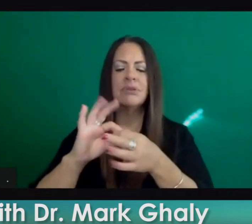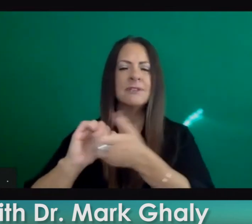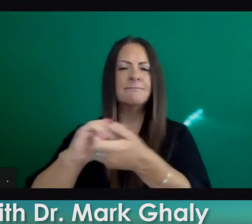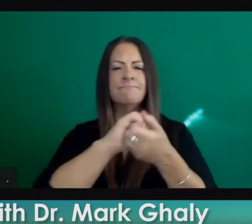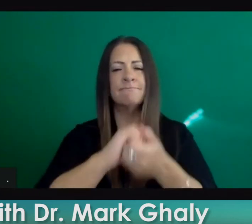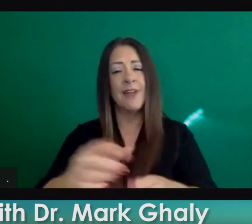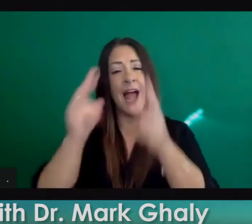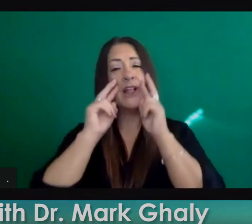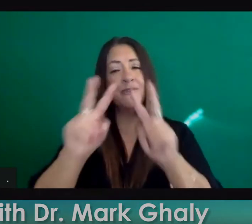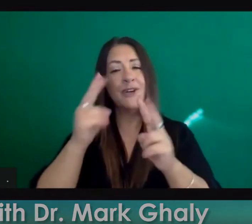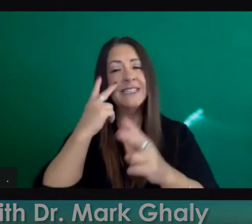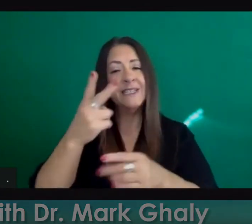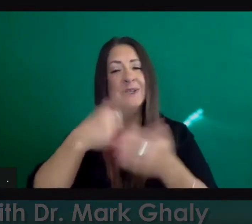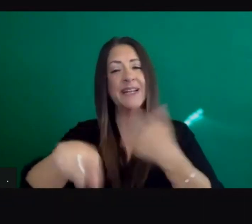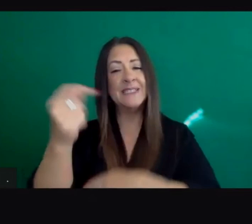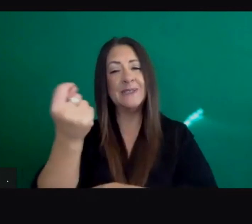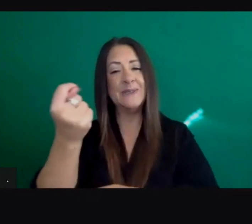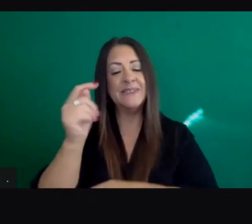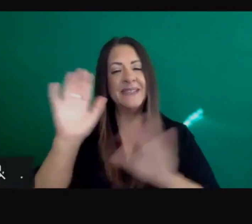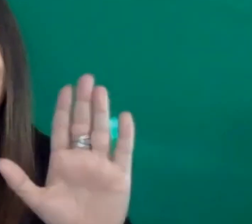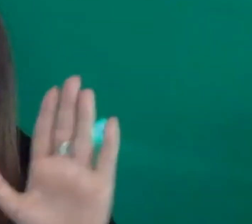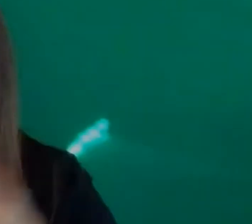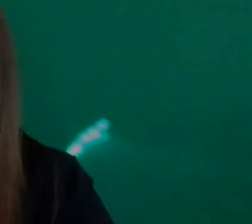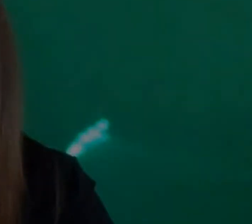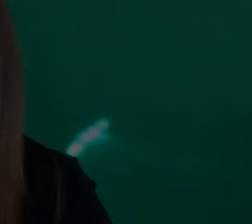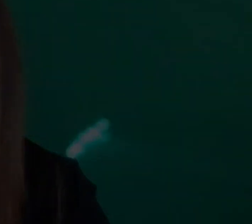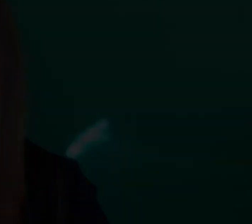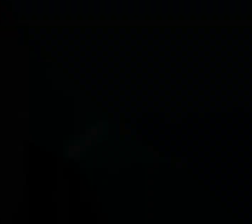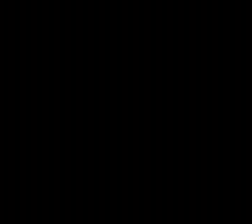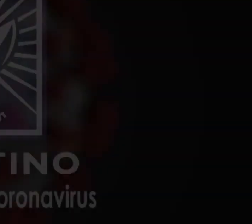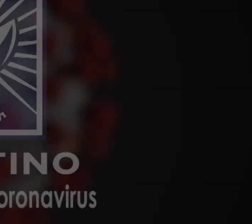you again next week. Thank you.